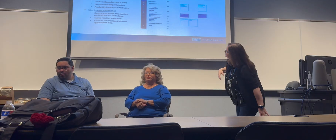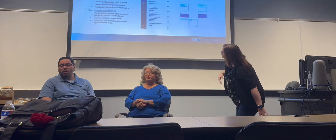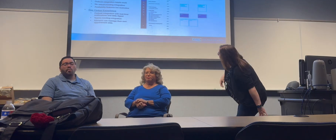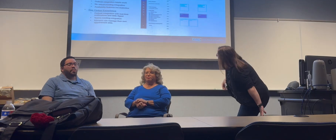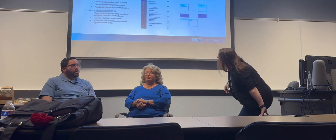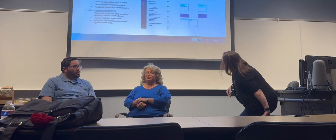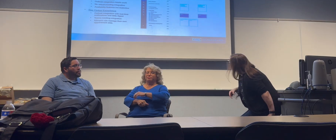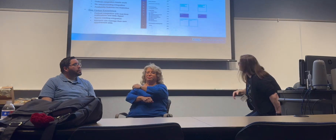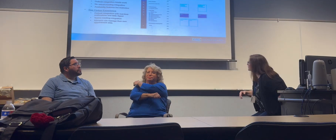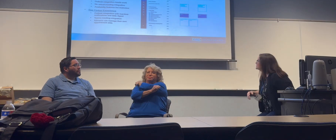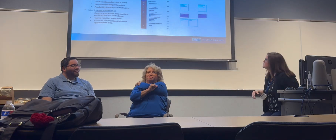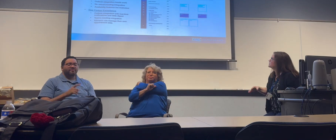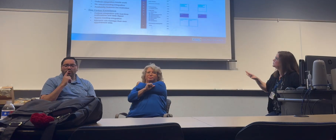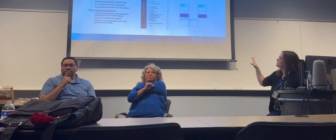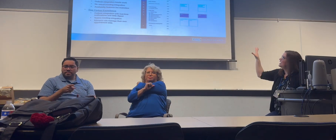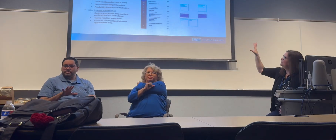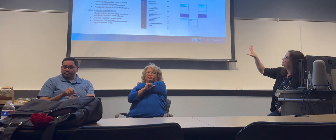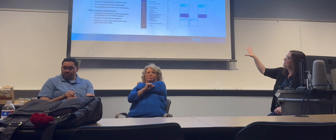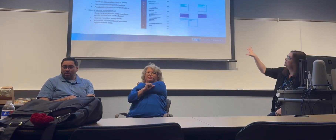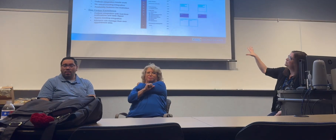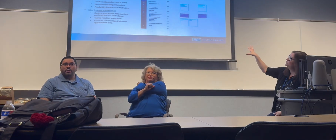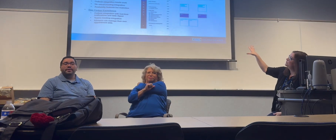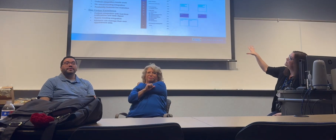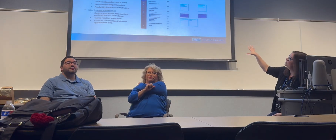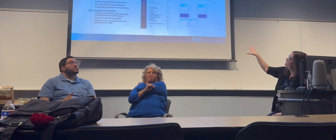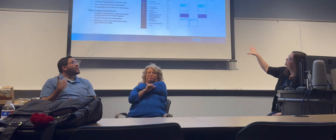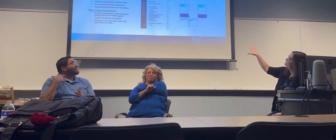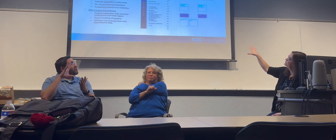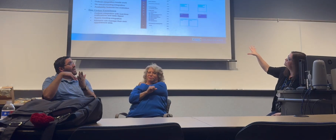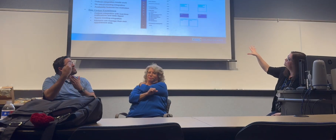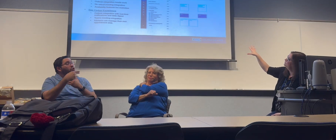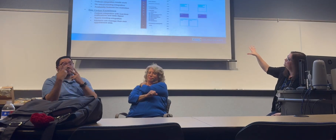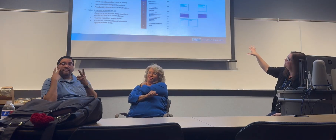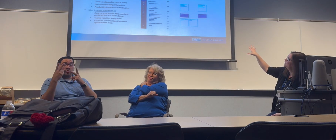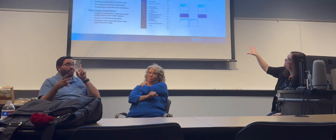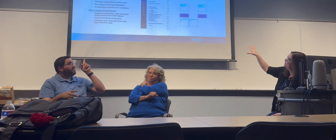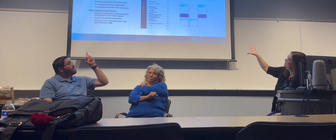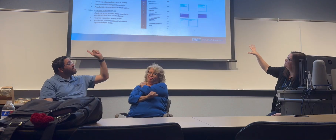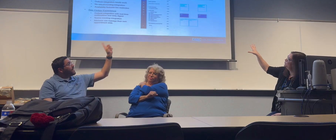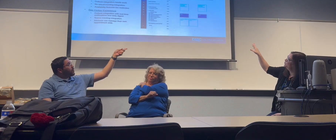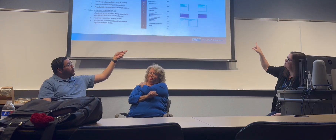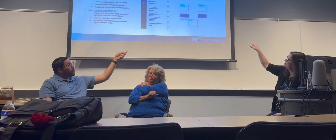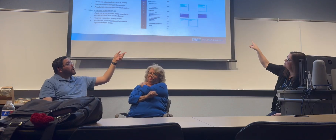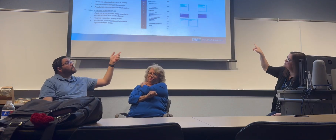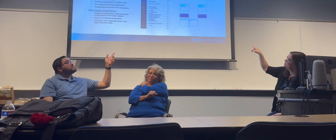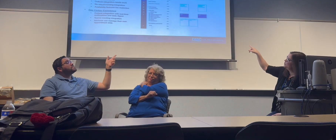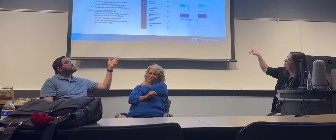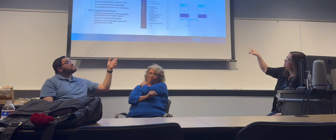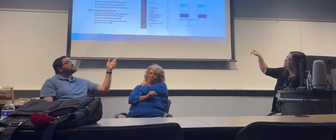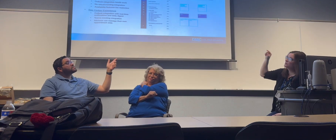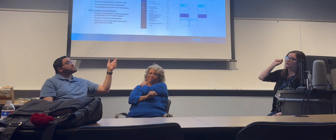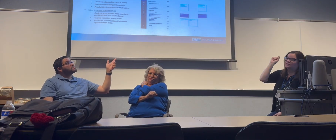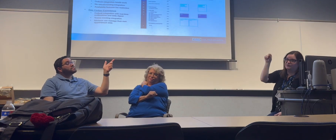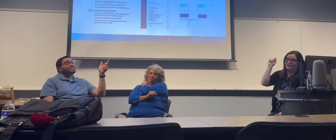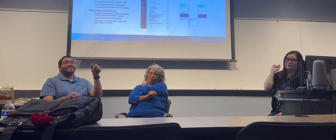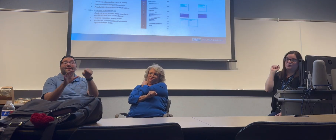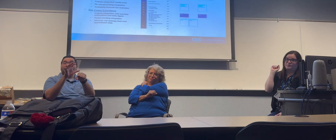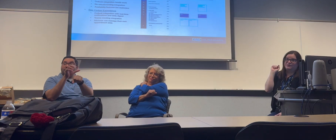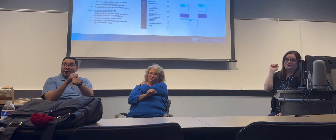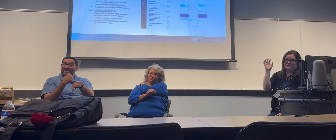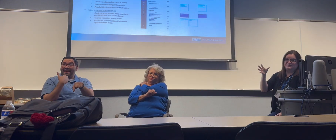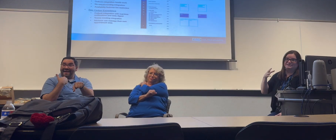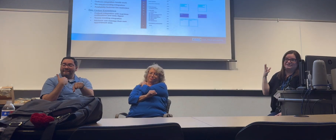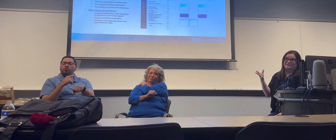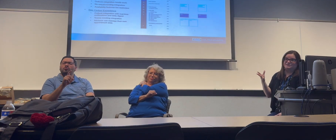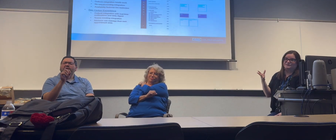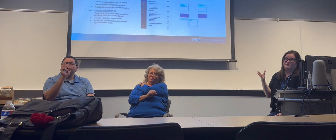appointment. So you have your calendar view here, and once there was an appointment, you can click on that appointment